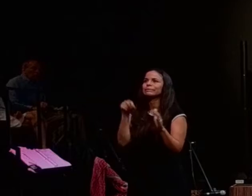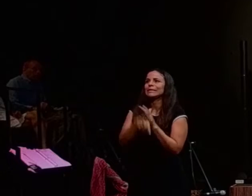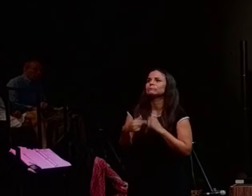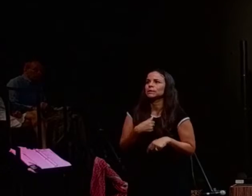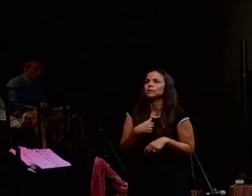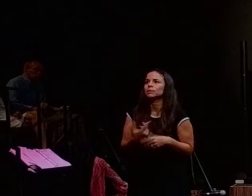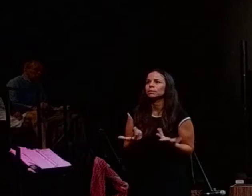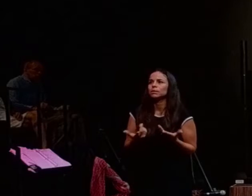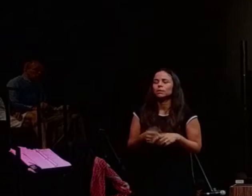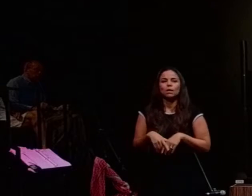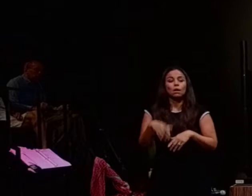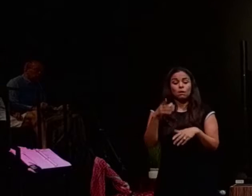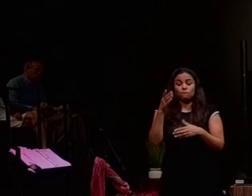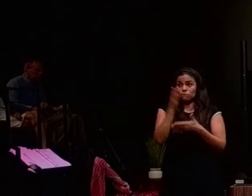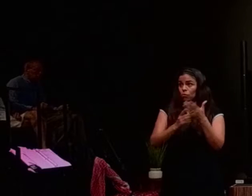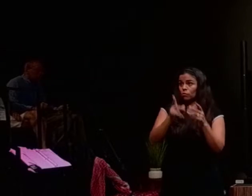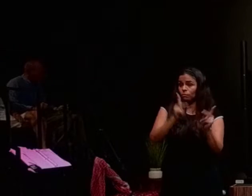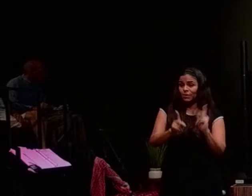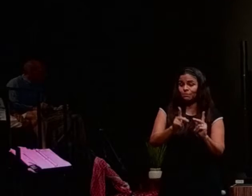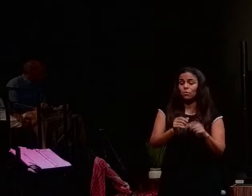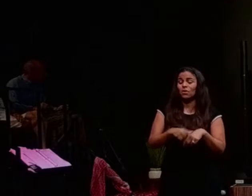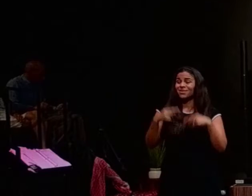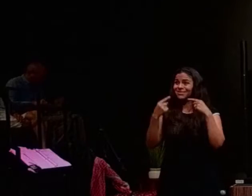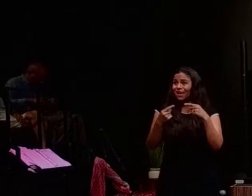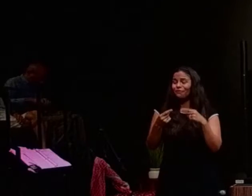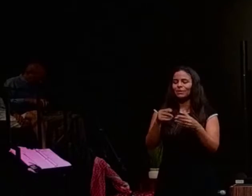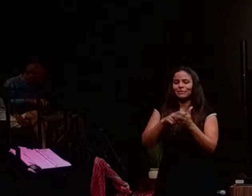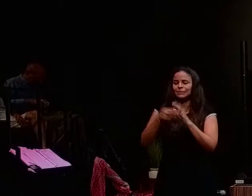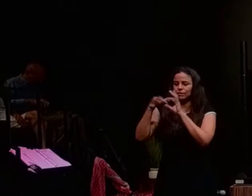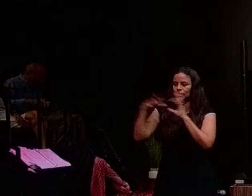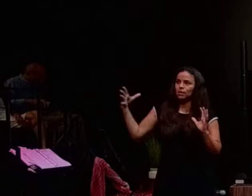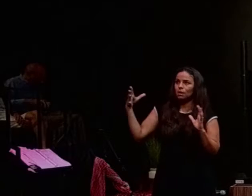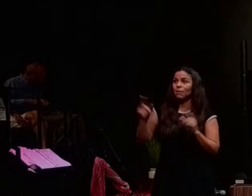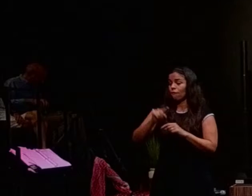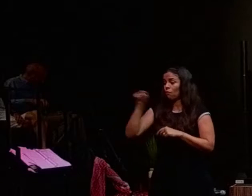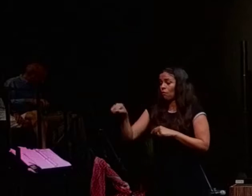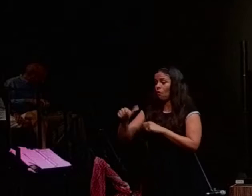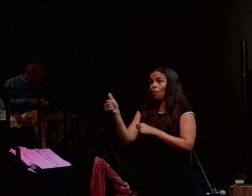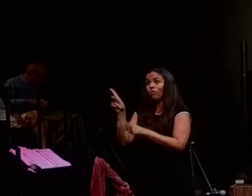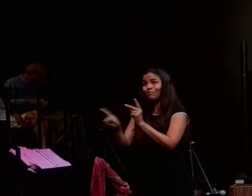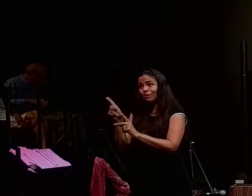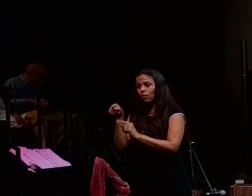For some, suffering leads to an abandonment of belief in God, but for many, the opposite is true.